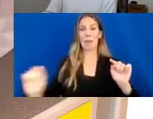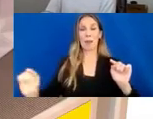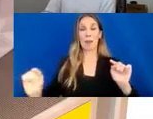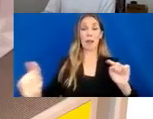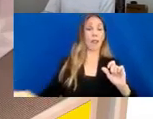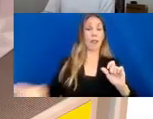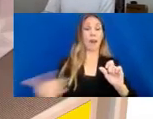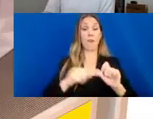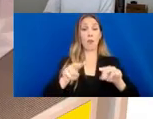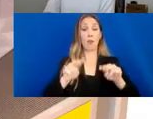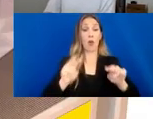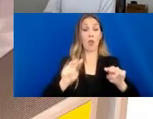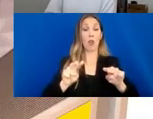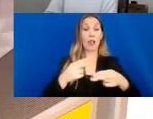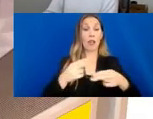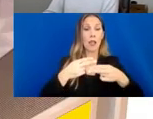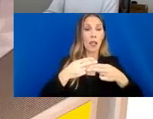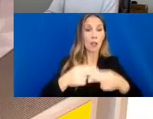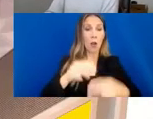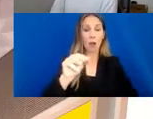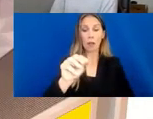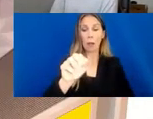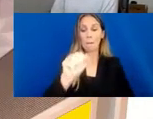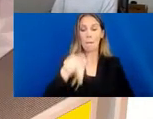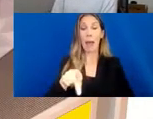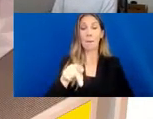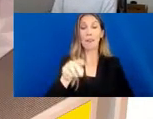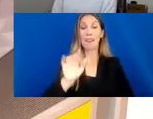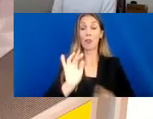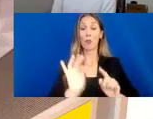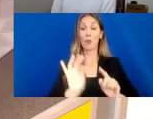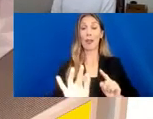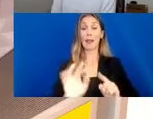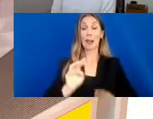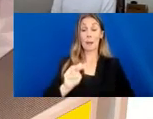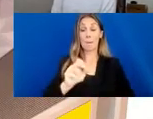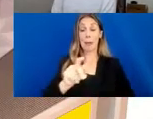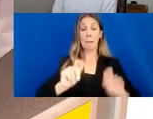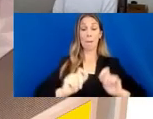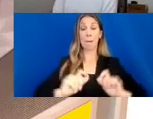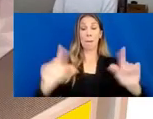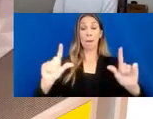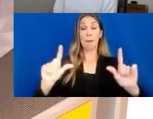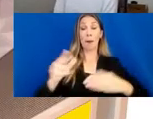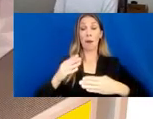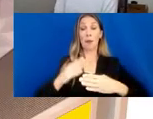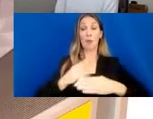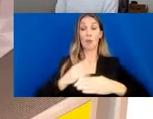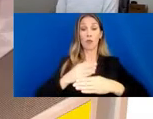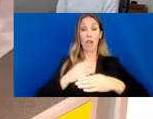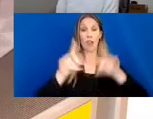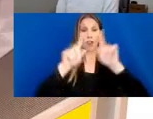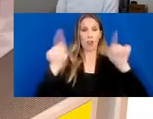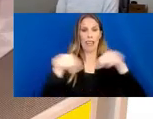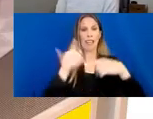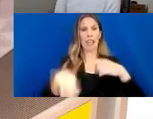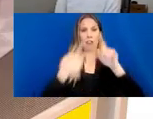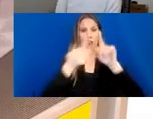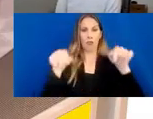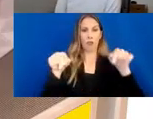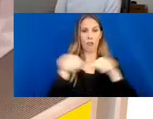the one called Map. The map is going to open a screen with several different